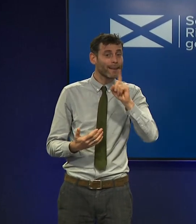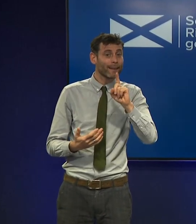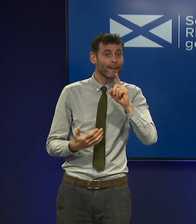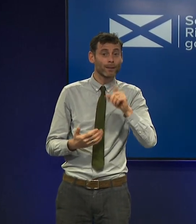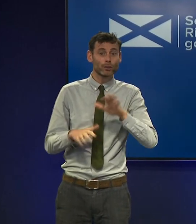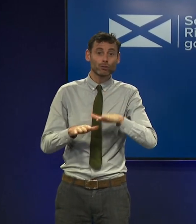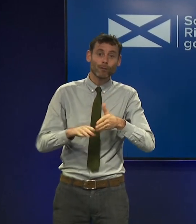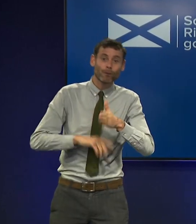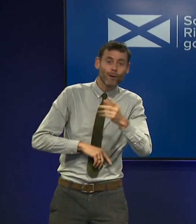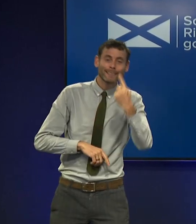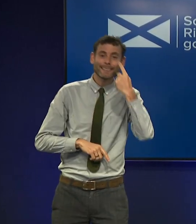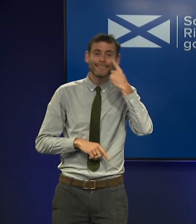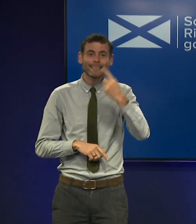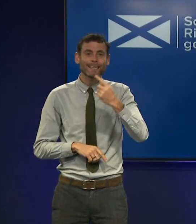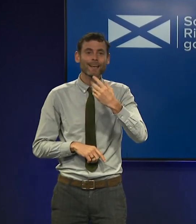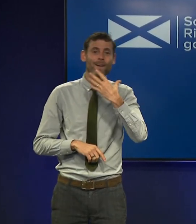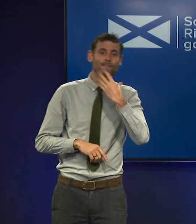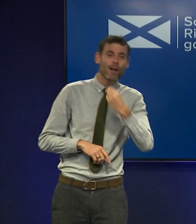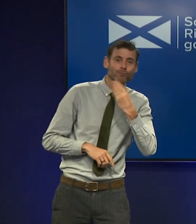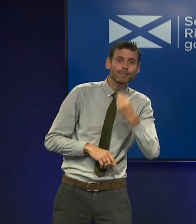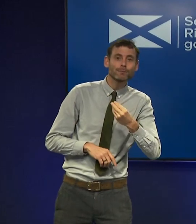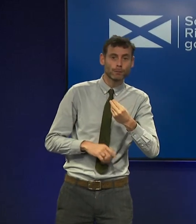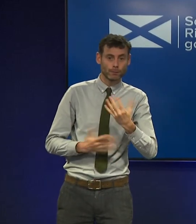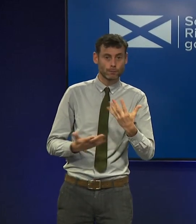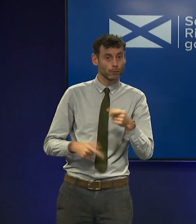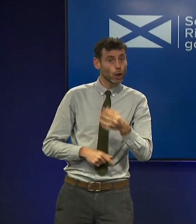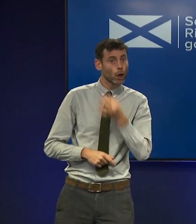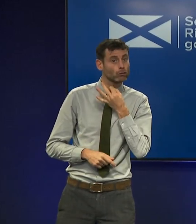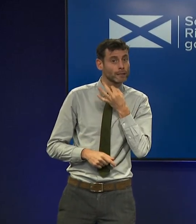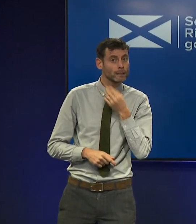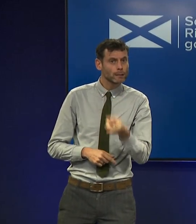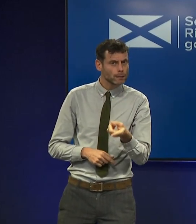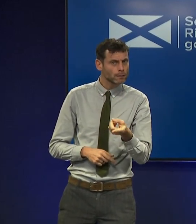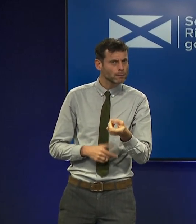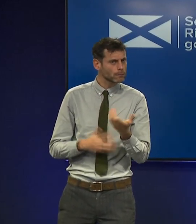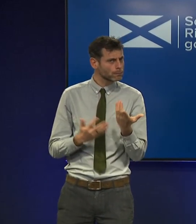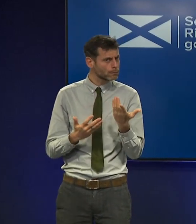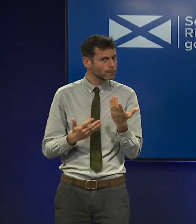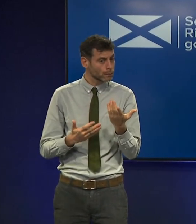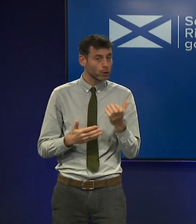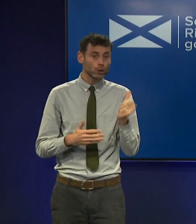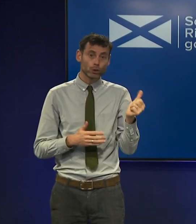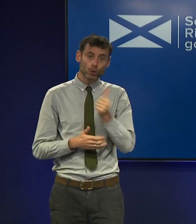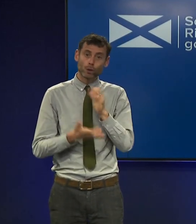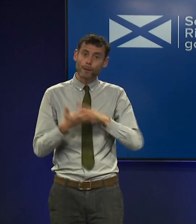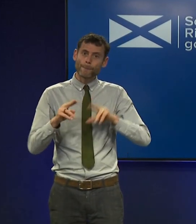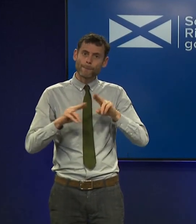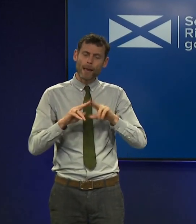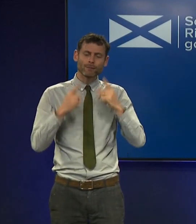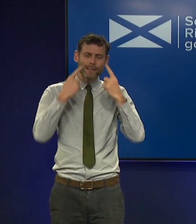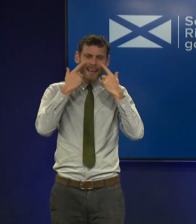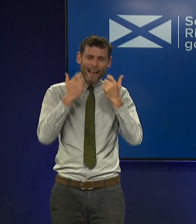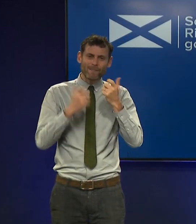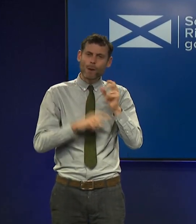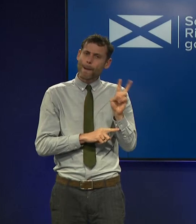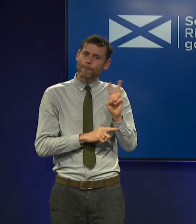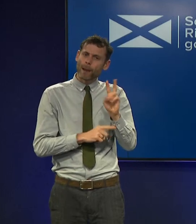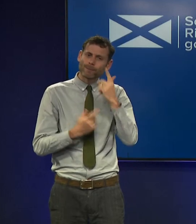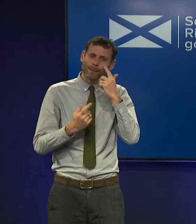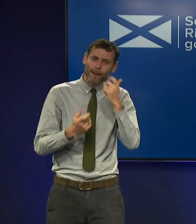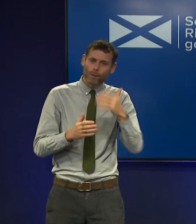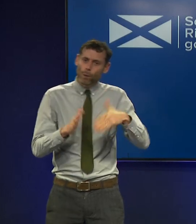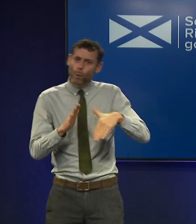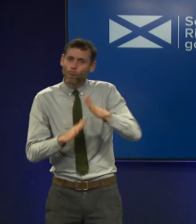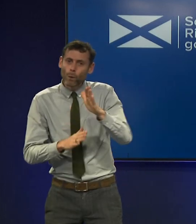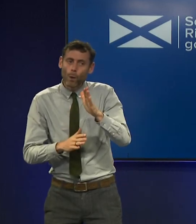have any advice for parents, or, you know, should they be concerned about taking their children along? And can I also ask as well, there's